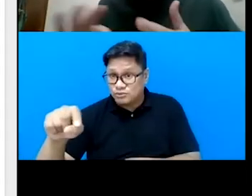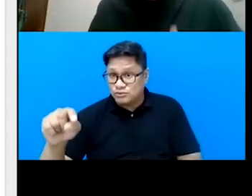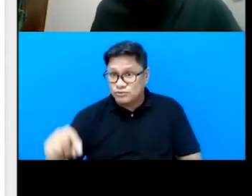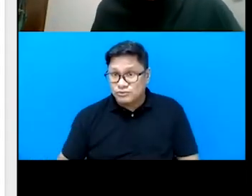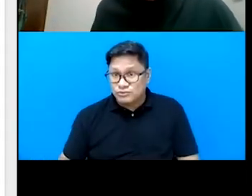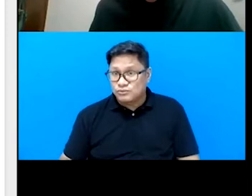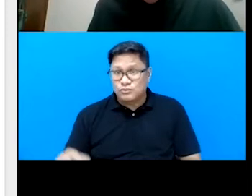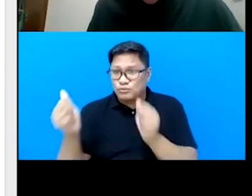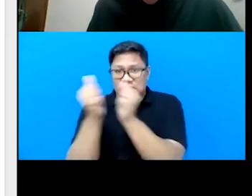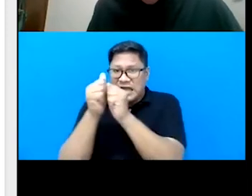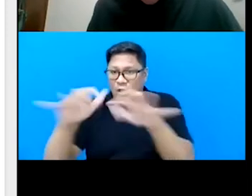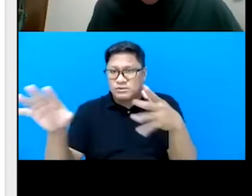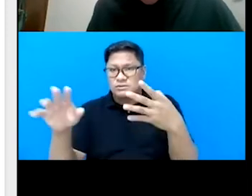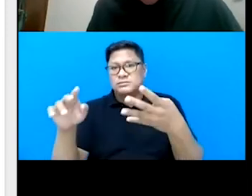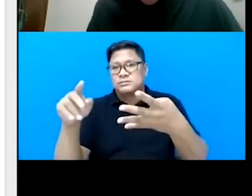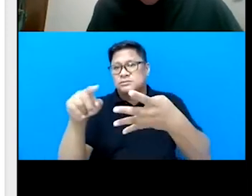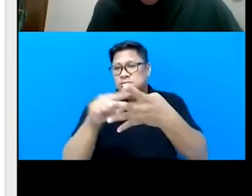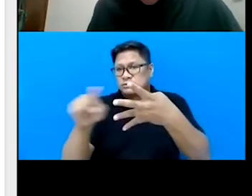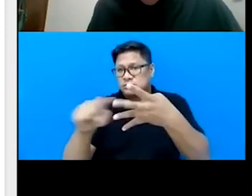without second week?